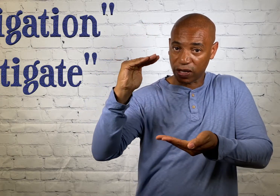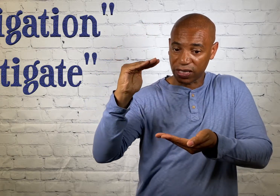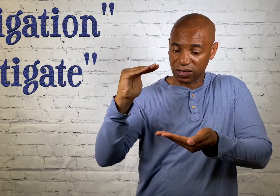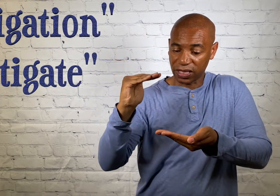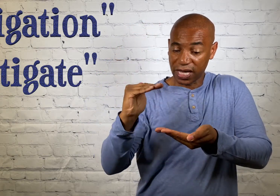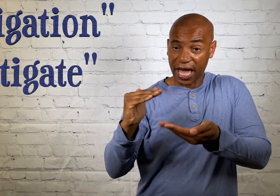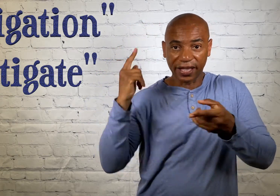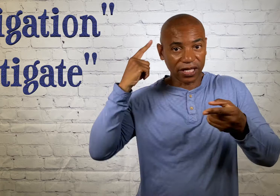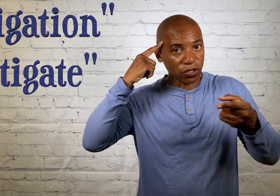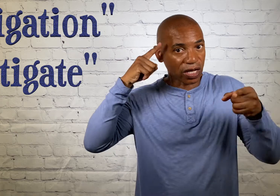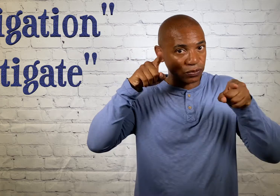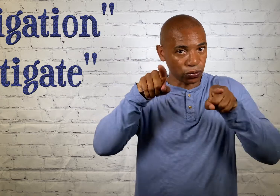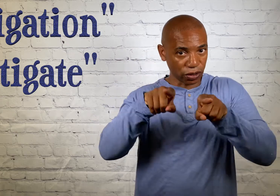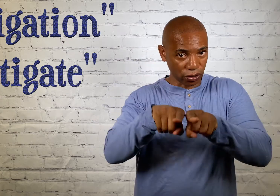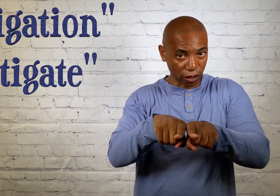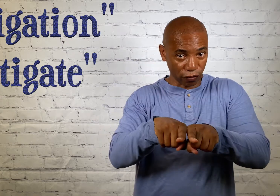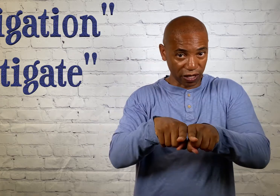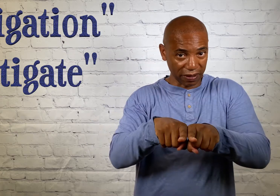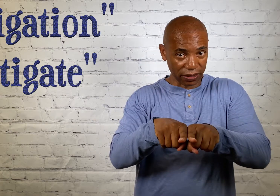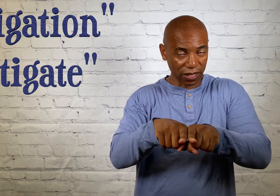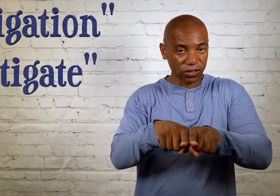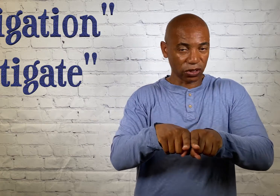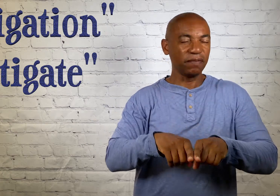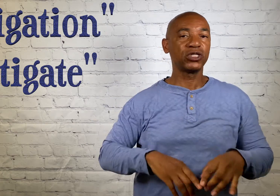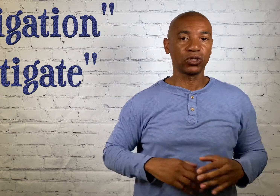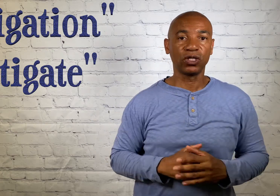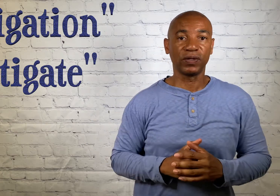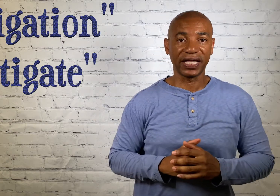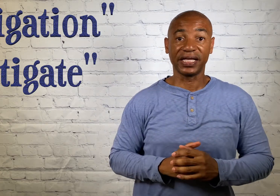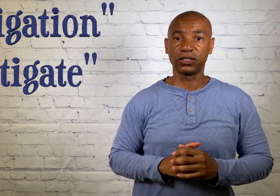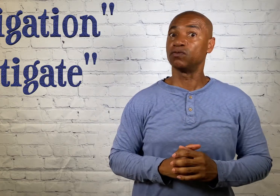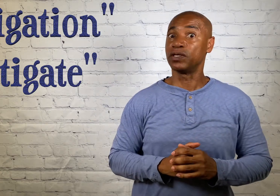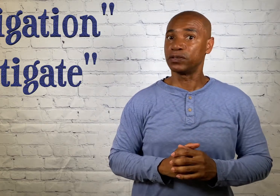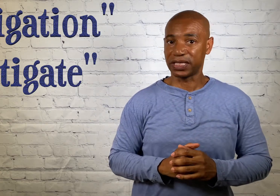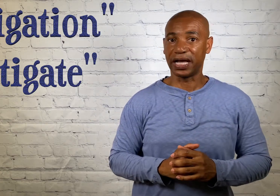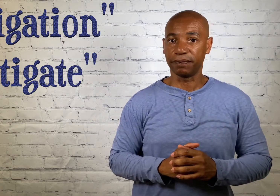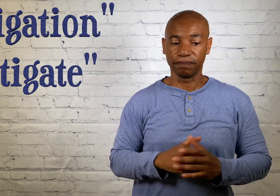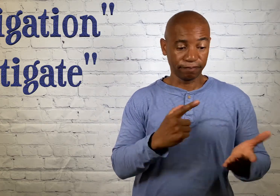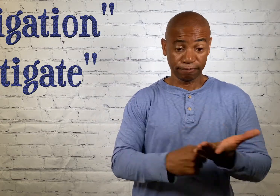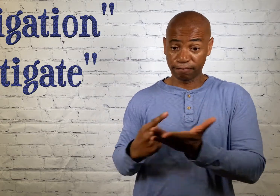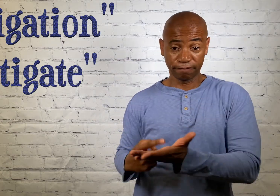decrease, and then you come to an agreement. So let me show you what that is in real time.